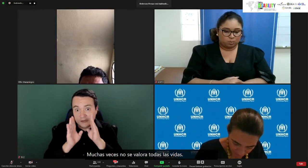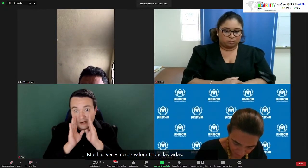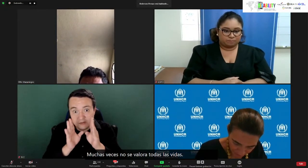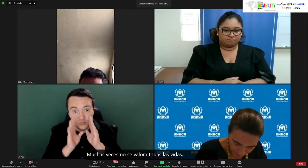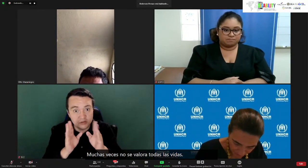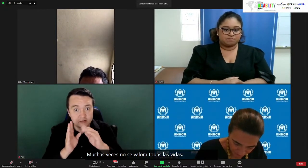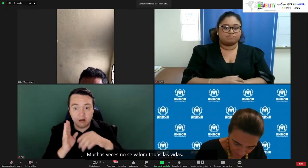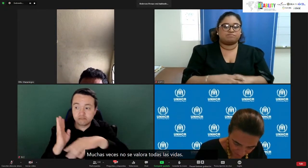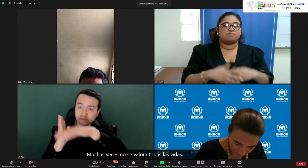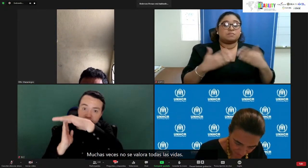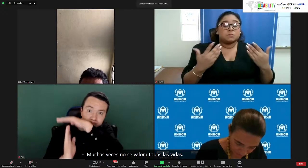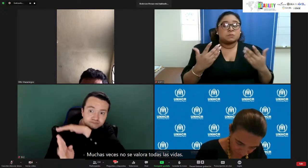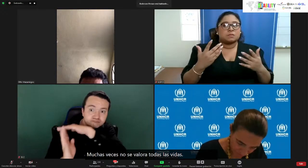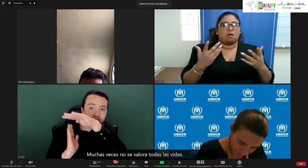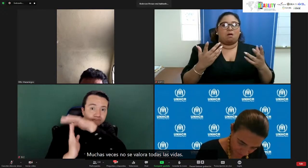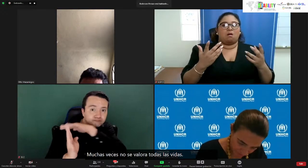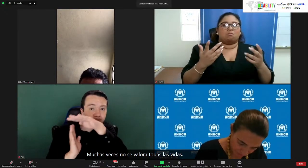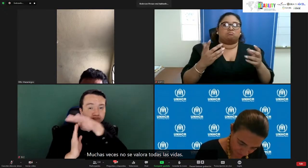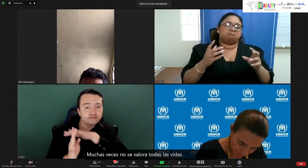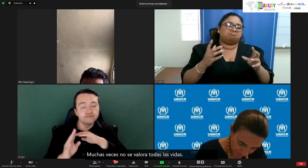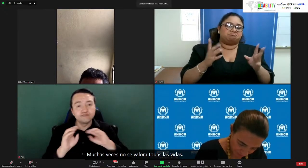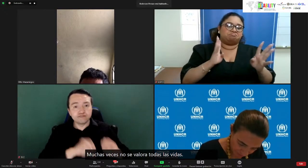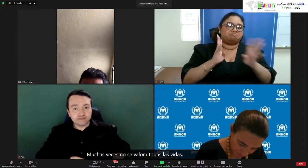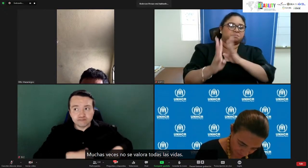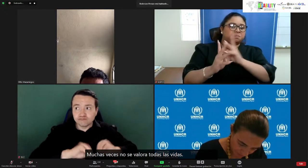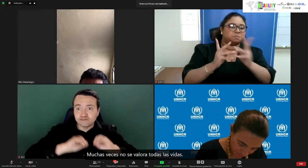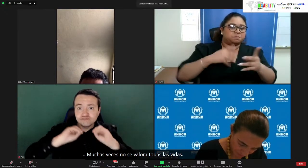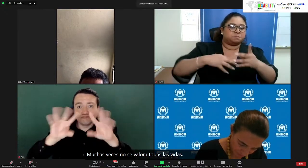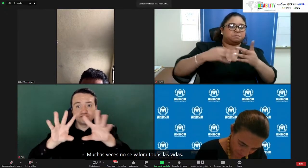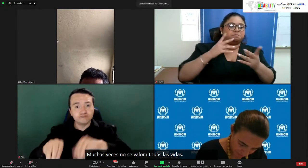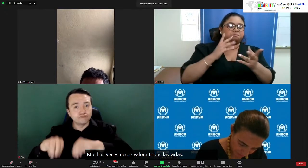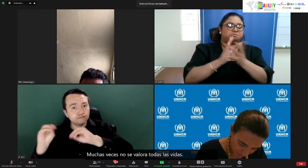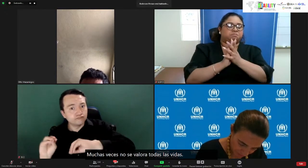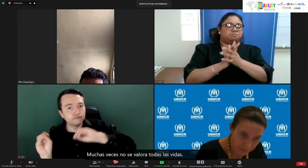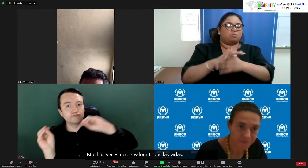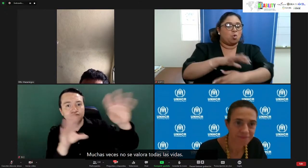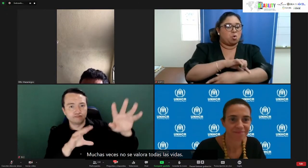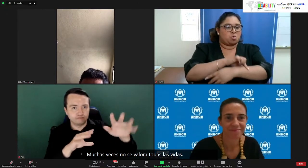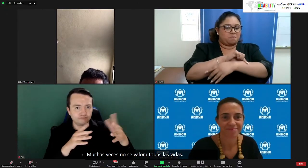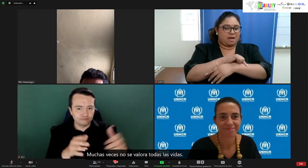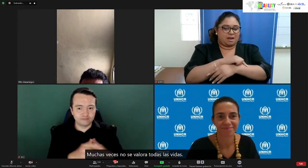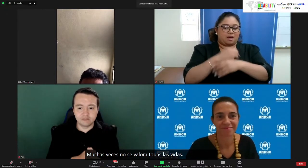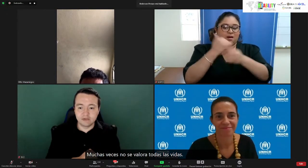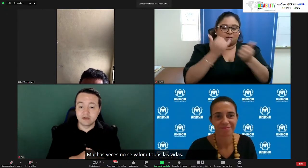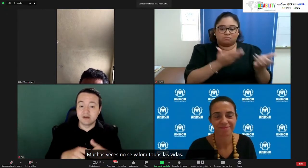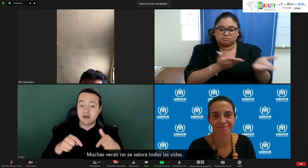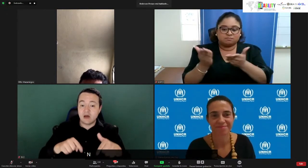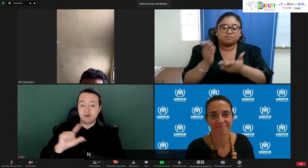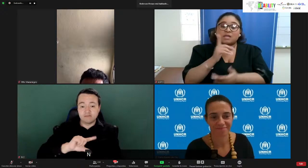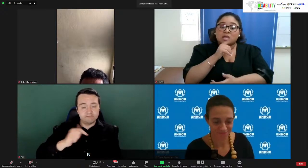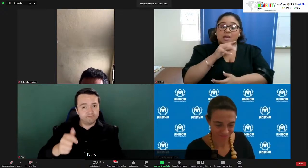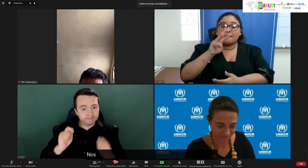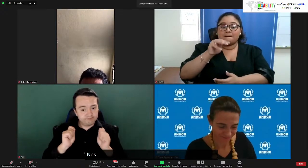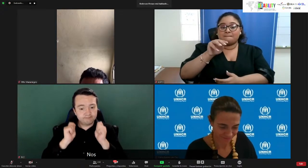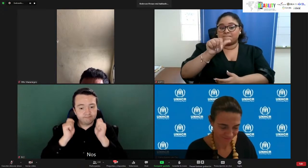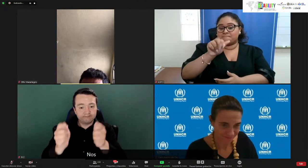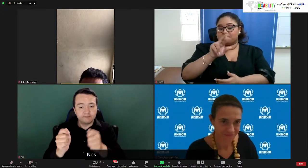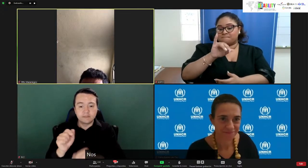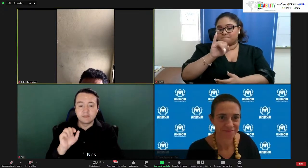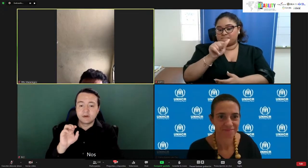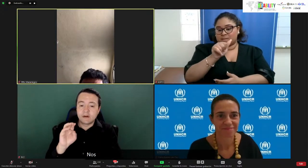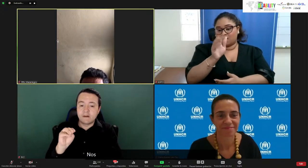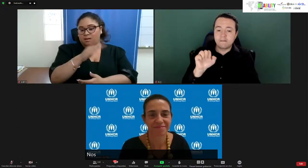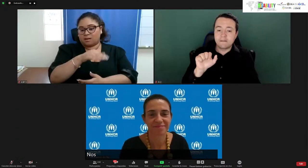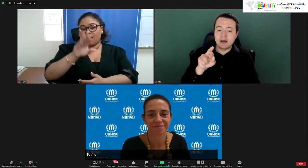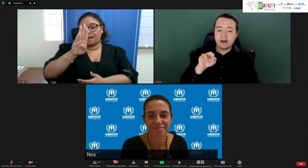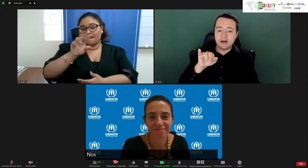in the framework of human mobility so for talking this we have maria